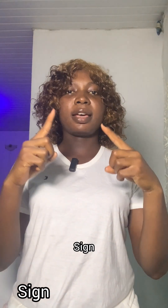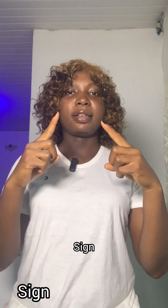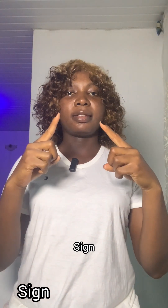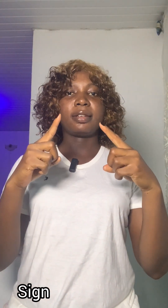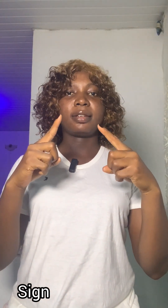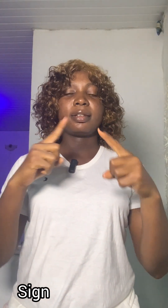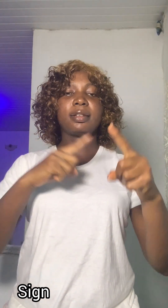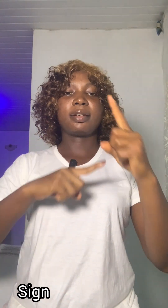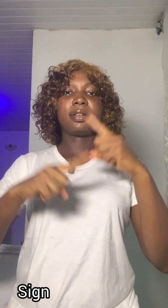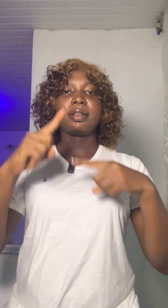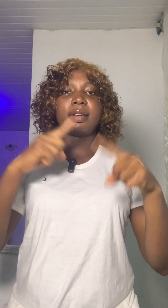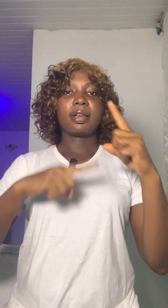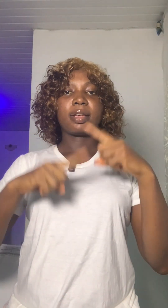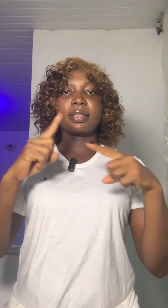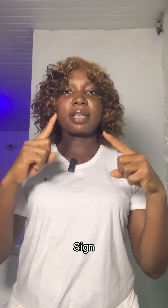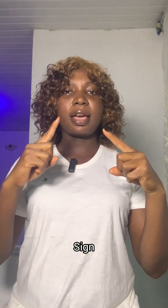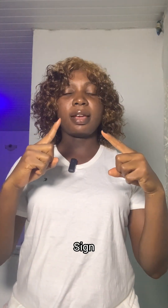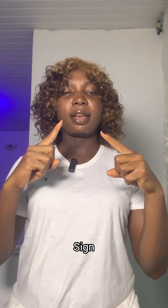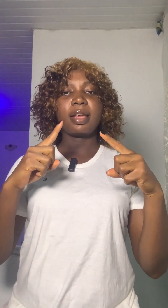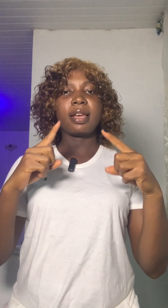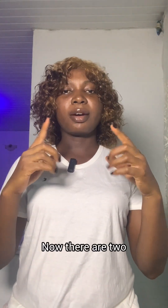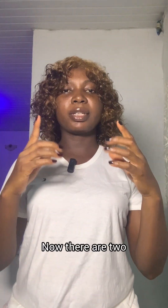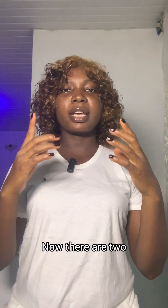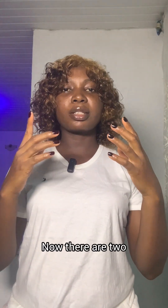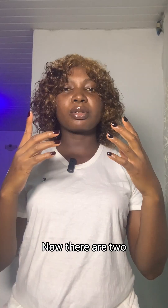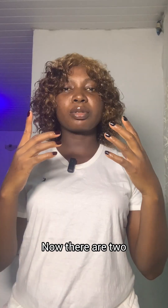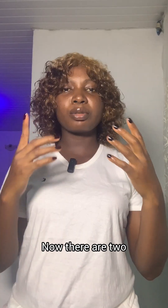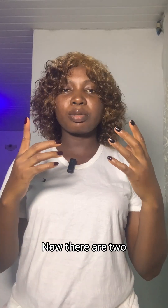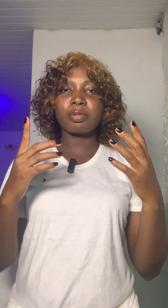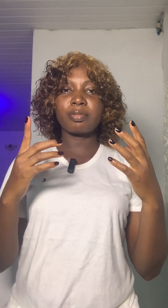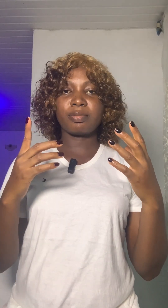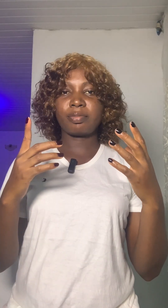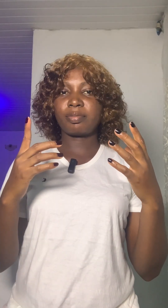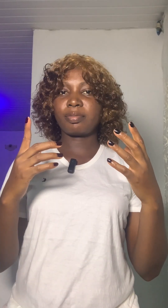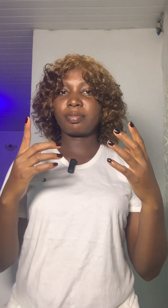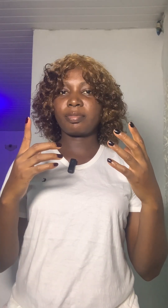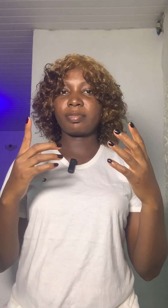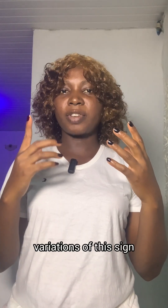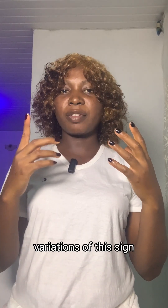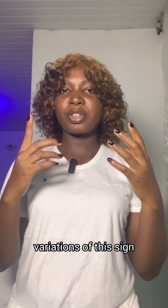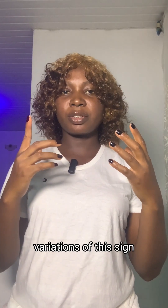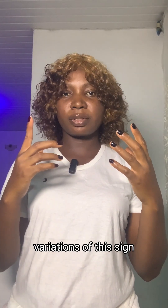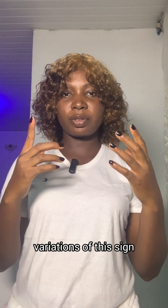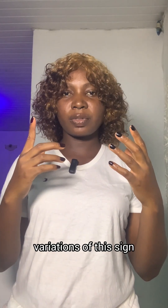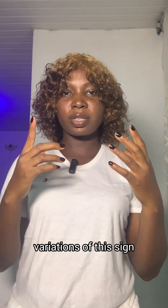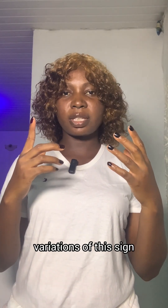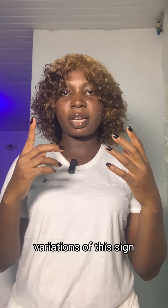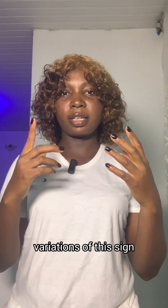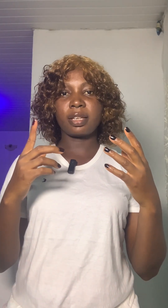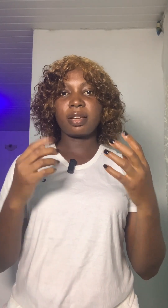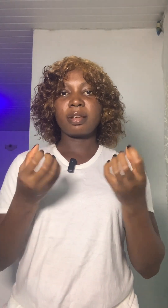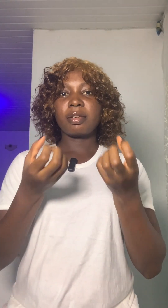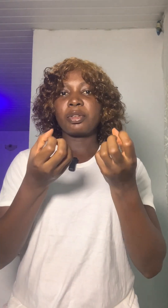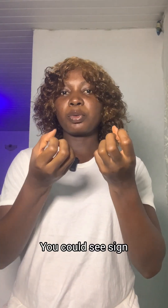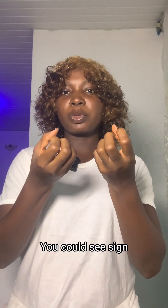Sign. Sign. Now, there are 2 variations of this sign. You could